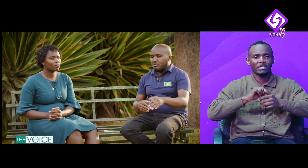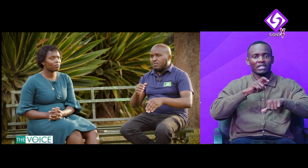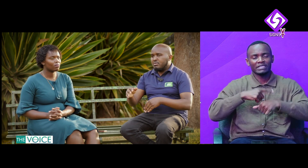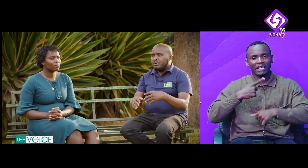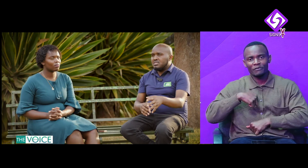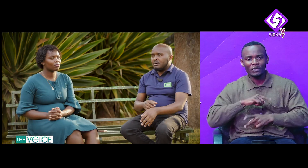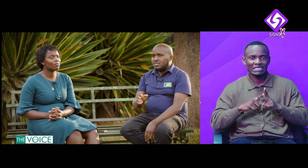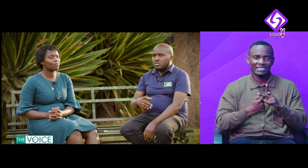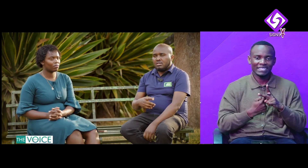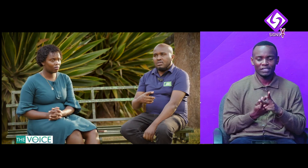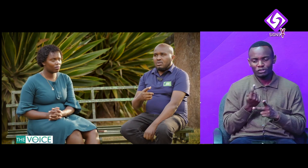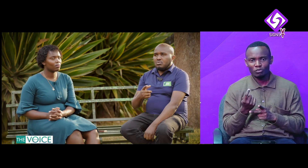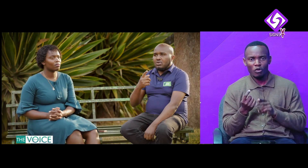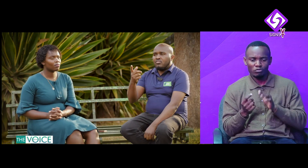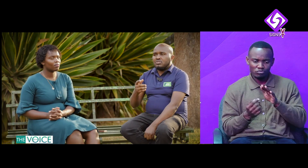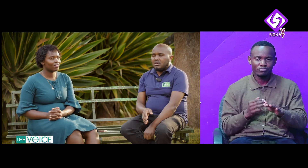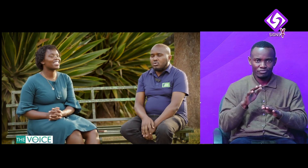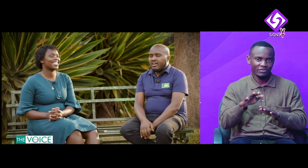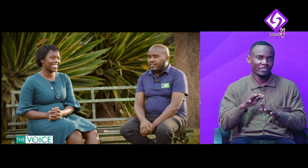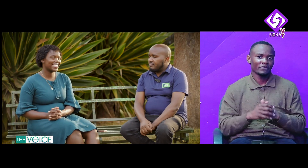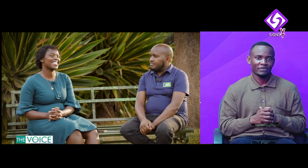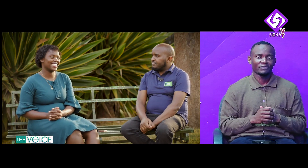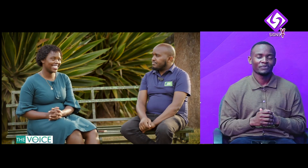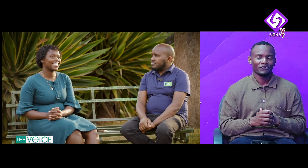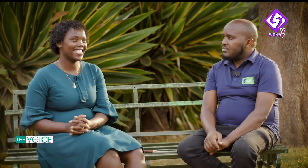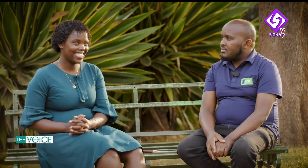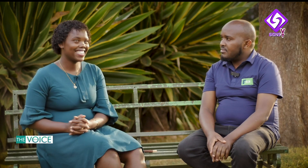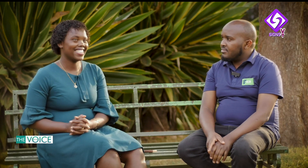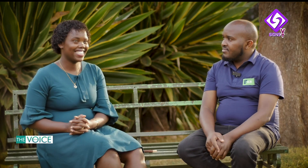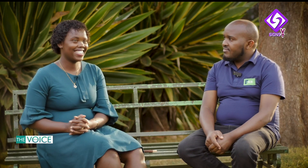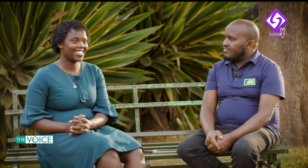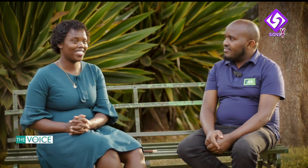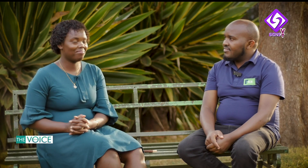these baby steps as we look forward to ahead.